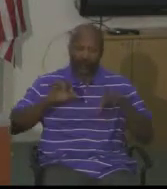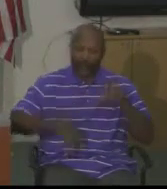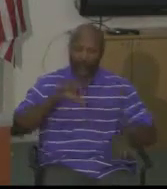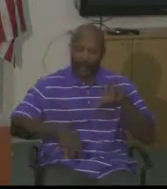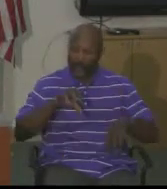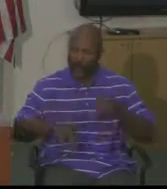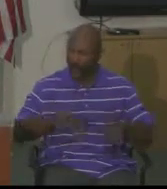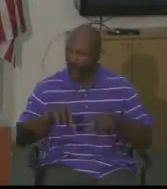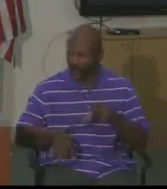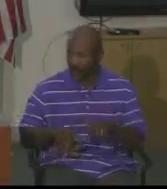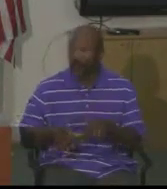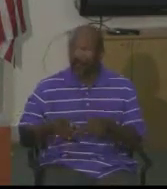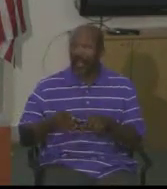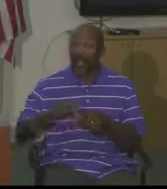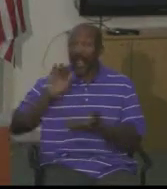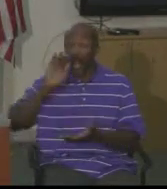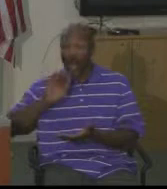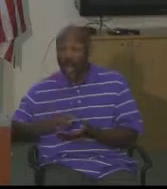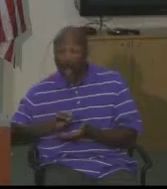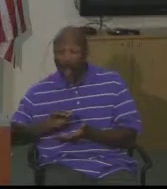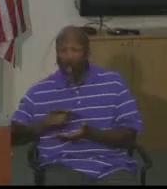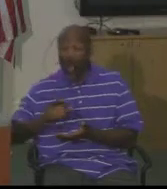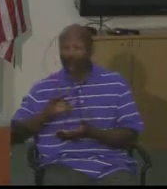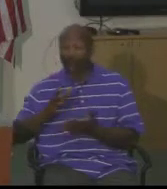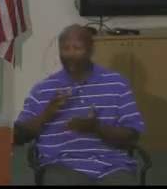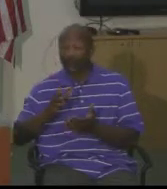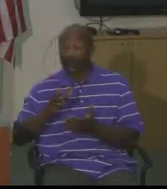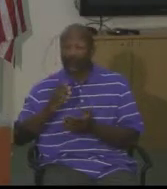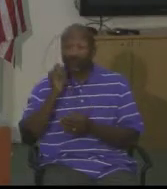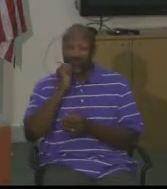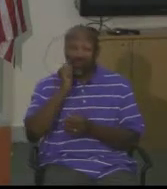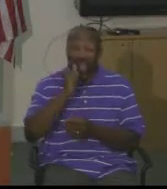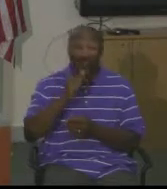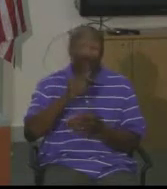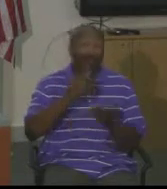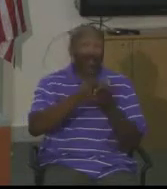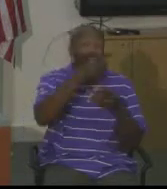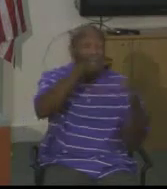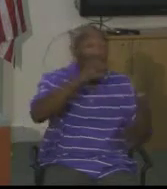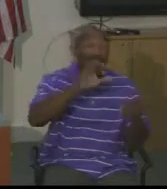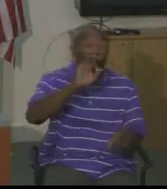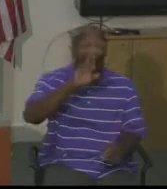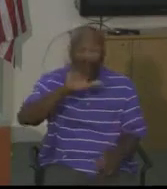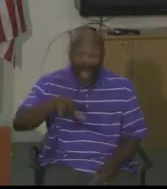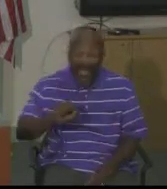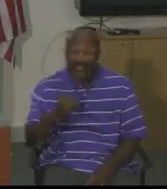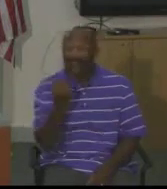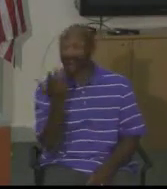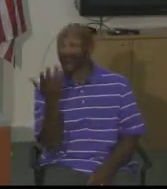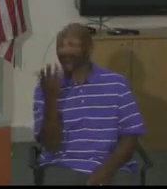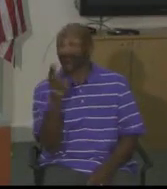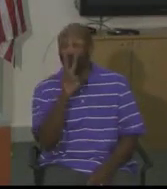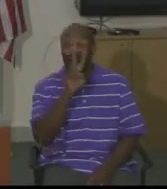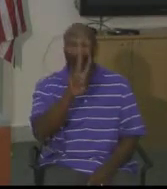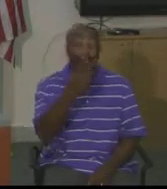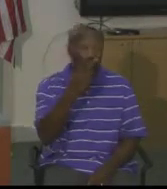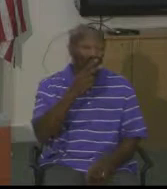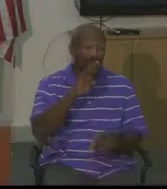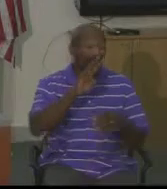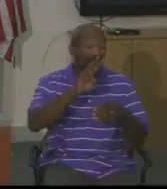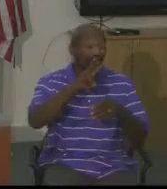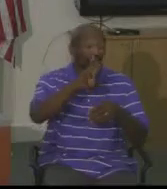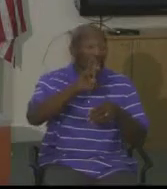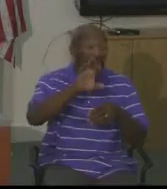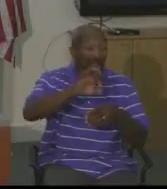Your low-end PC, the one you'll see in your Fry's advertisement for $299, getting ready for